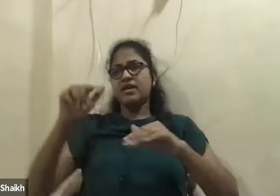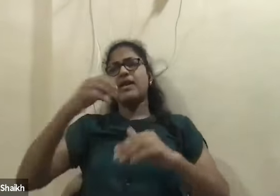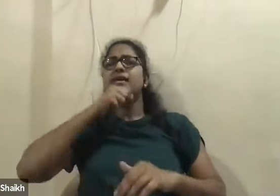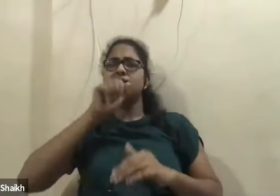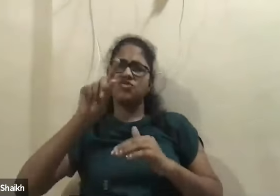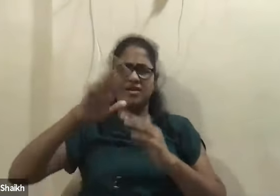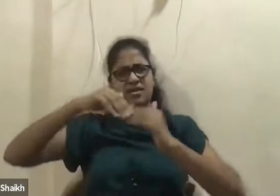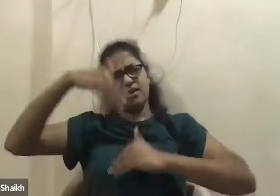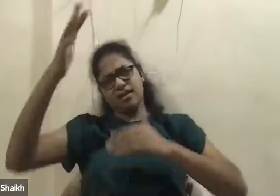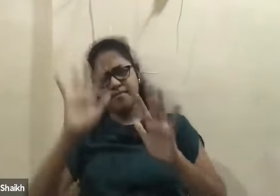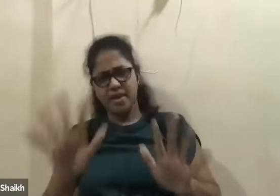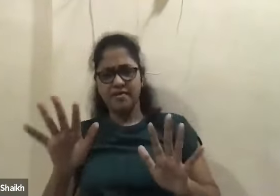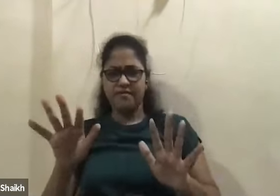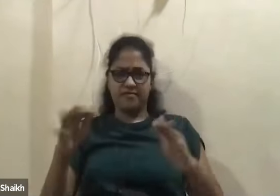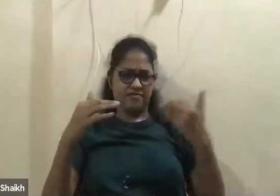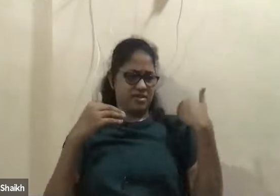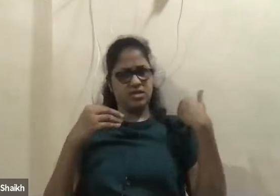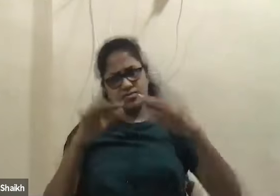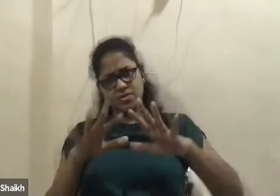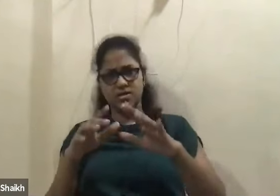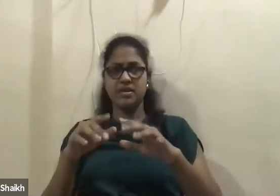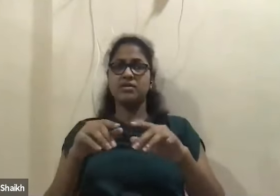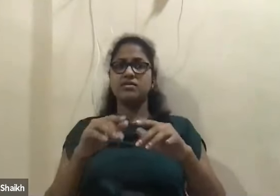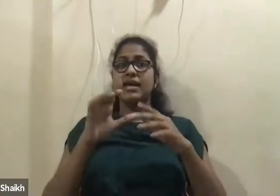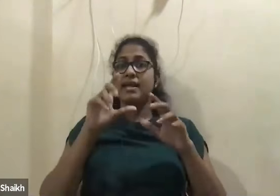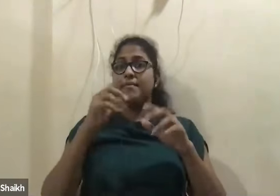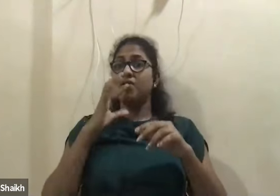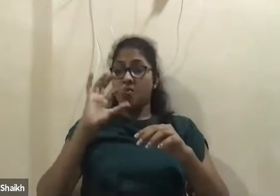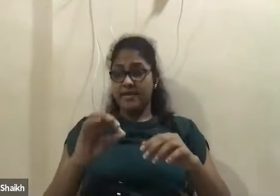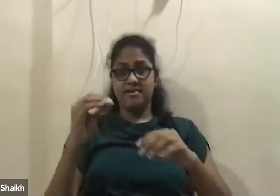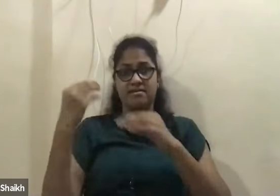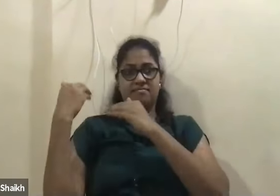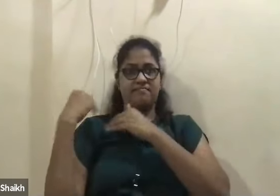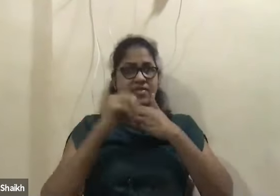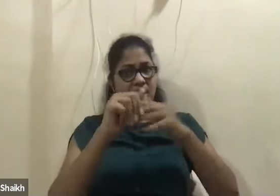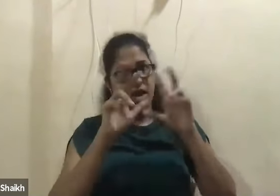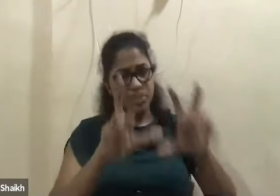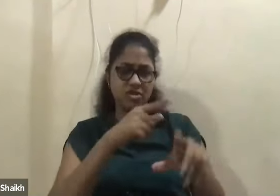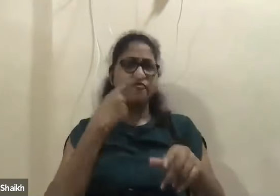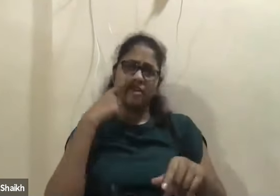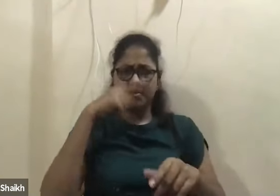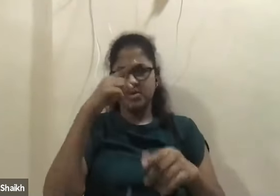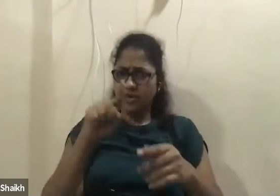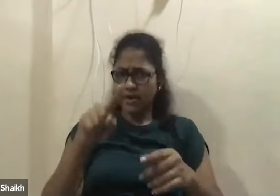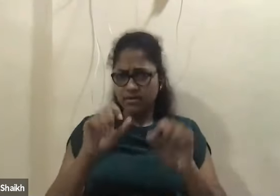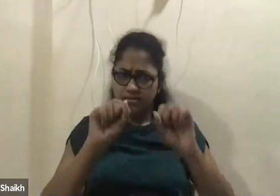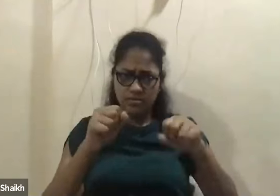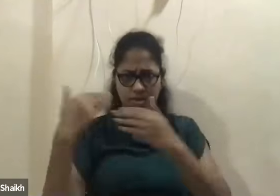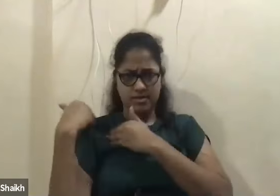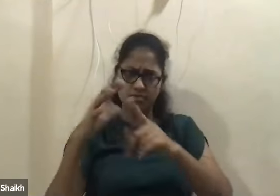won't be any issue, right? Even if we don't have that legal guardianship, we still can manage, right? Sure. Okay, so this is for the future that we are talking